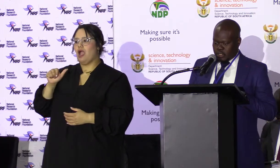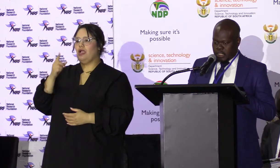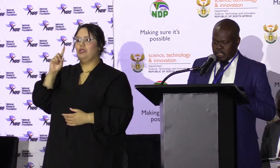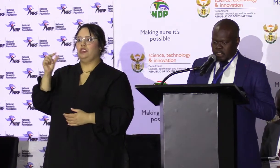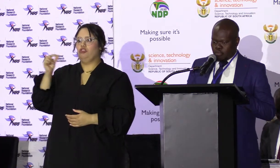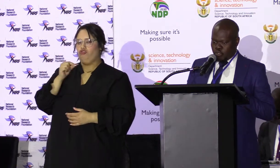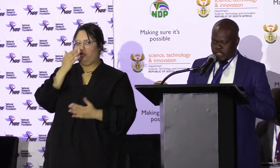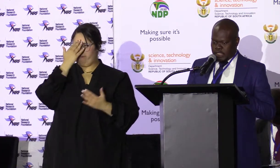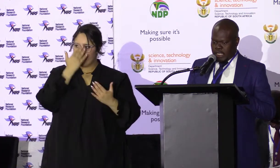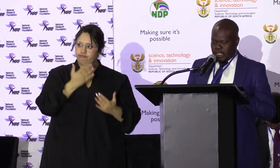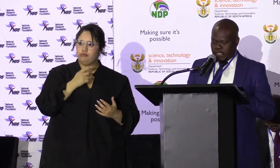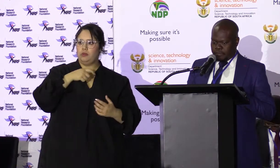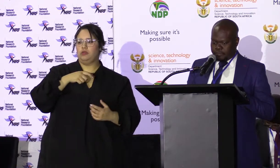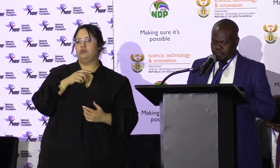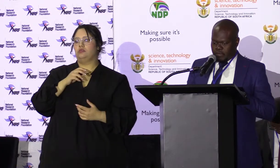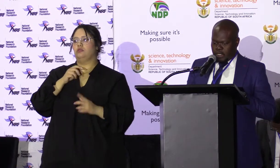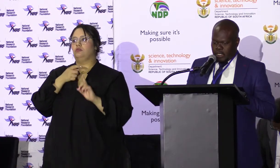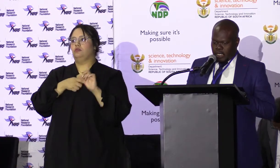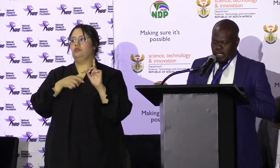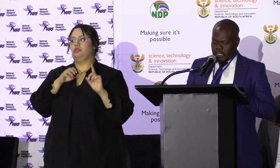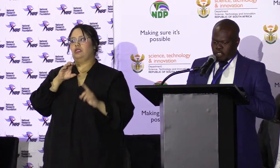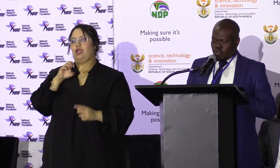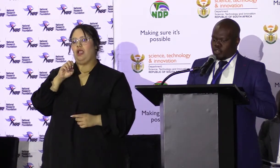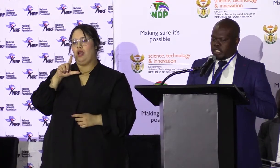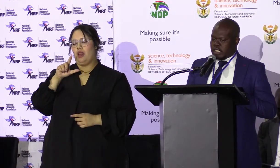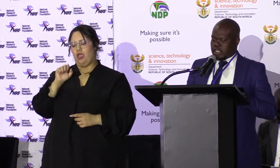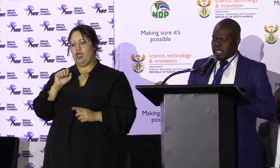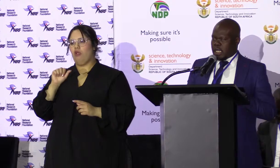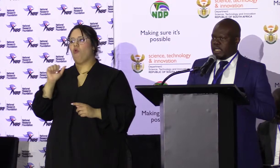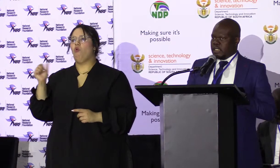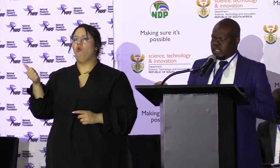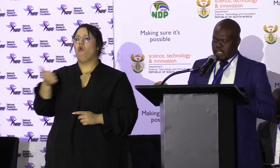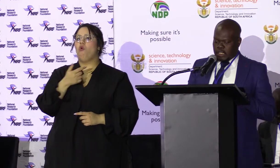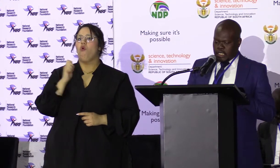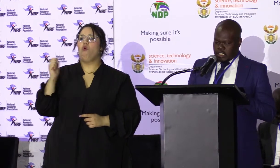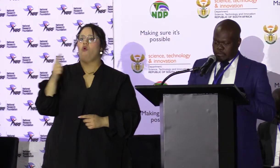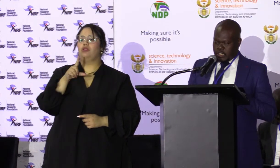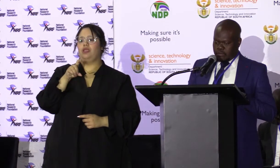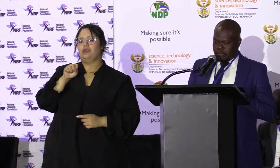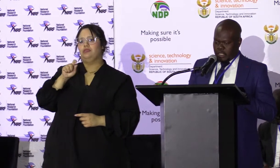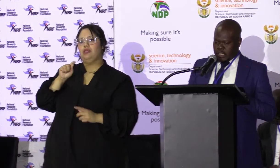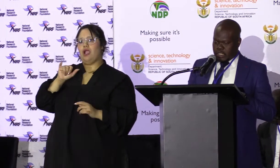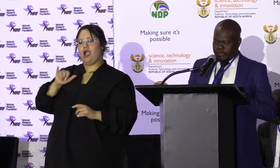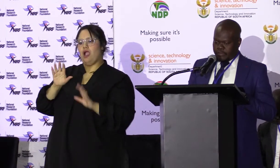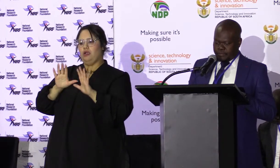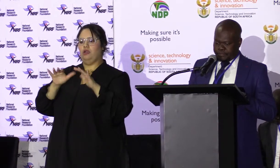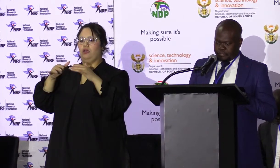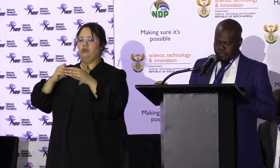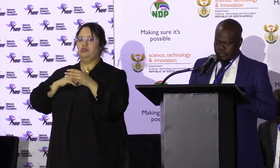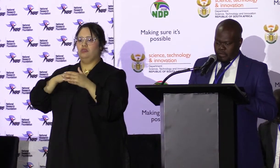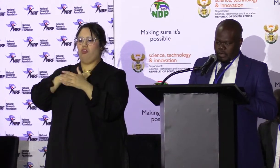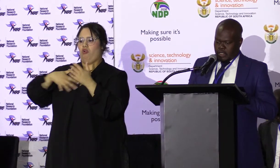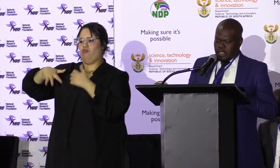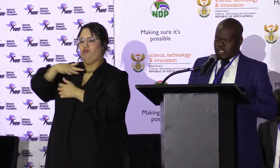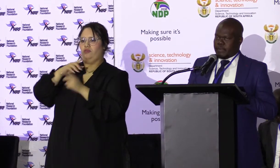General, Dr. Mulungi Stele, and the whole DSTI senior leadership team and staff,